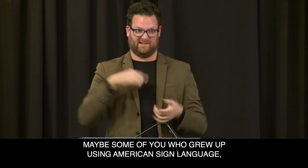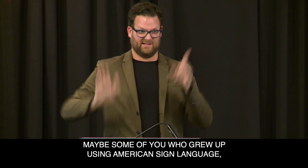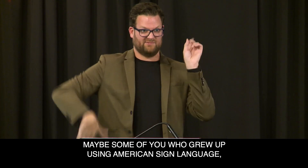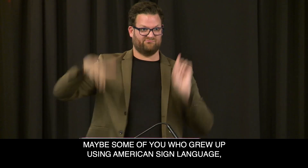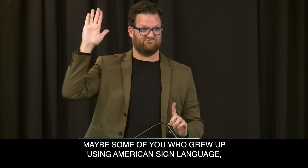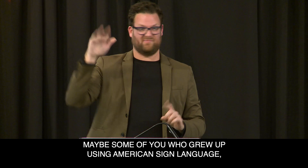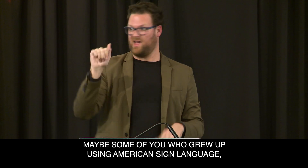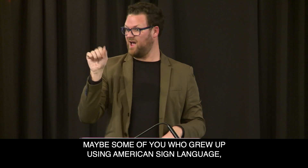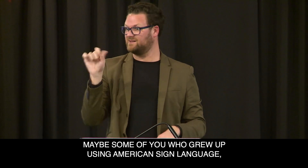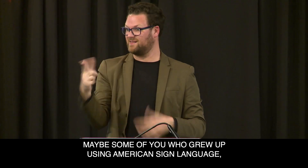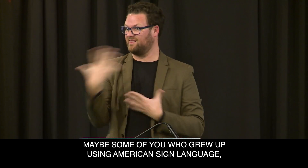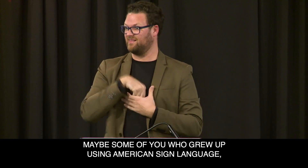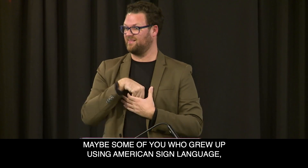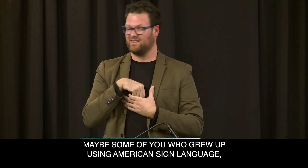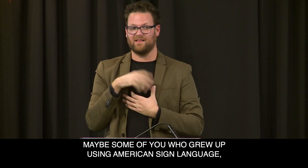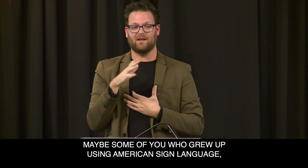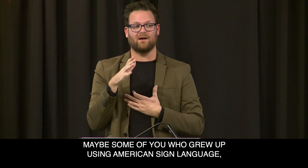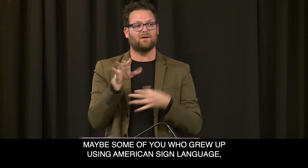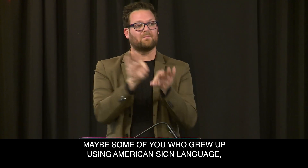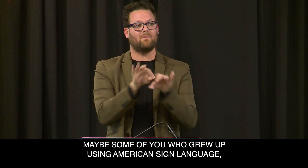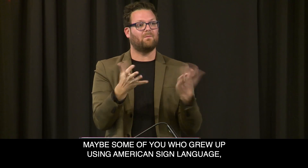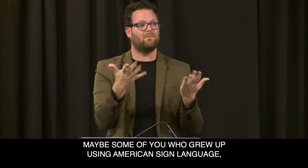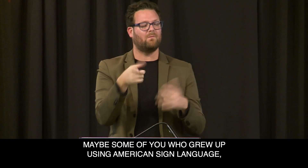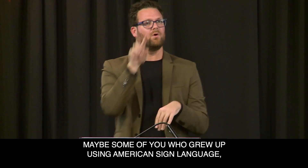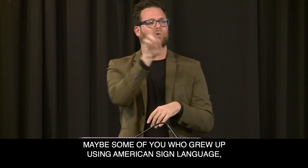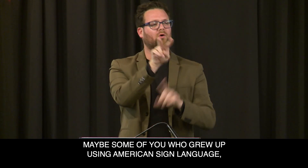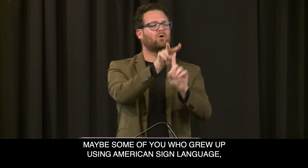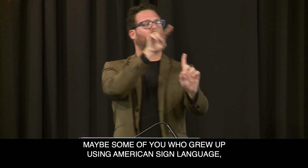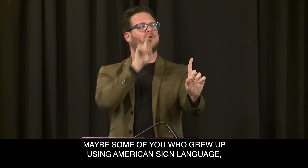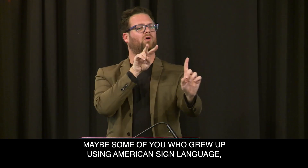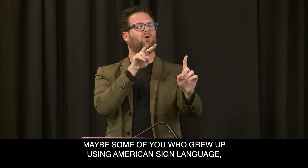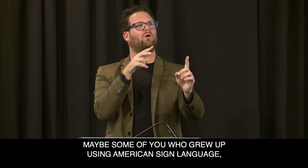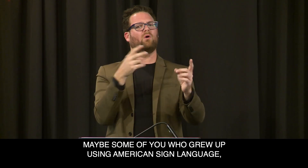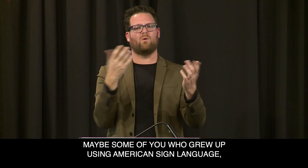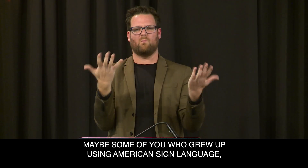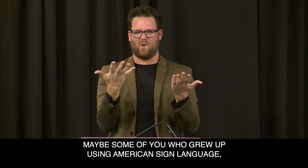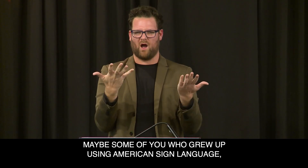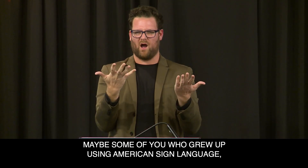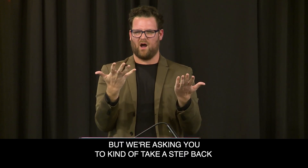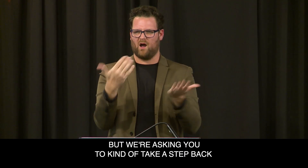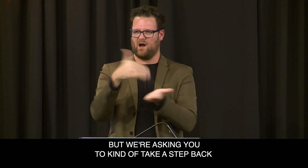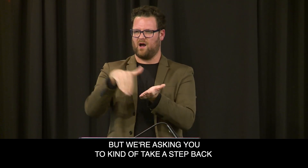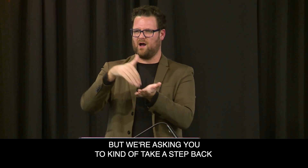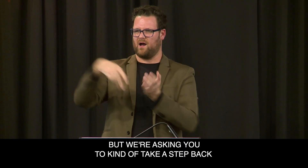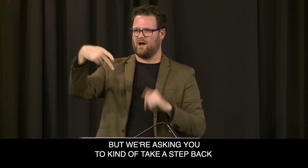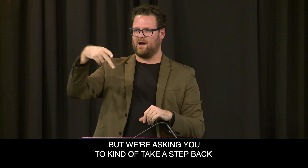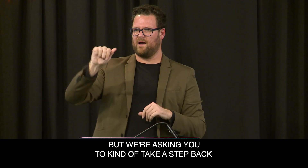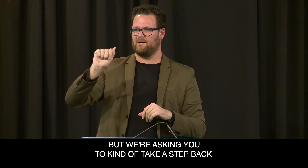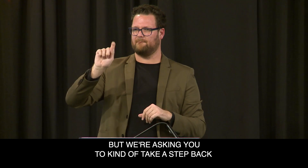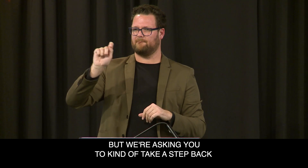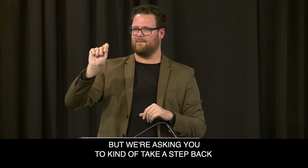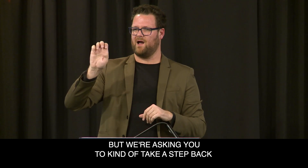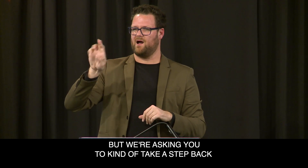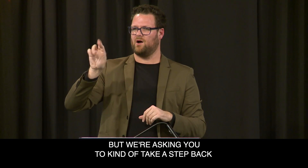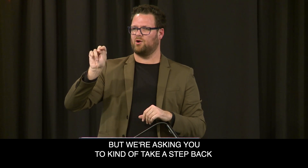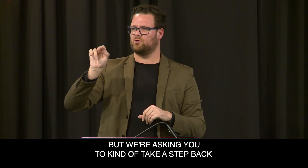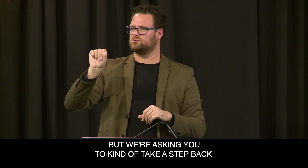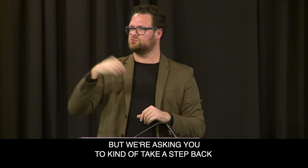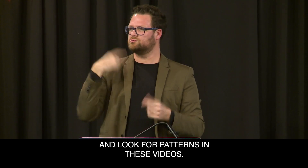Maybe some of you who grew up using American Sign Language, but we're asking you to kind of take a step back